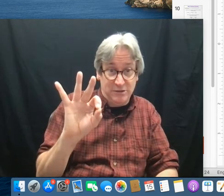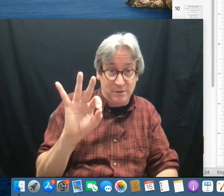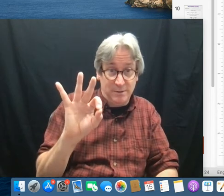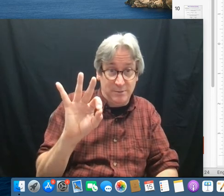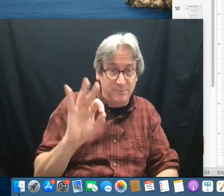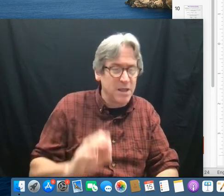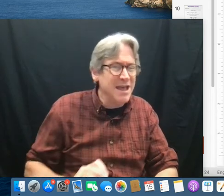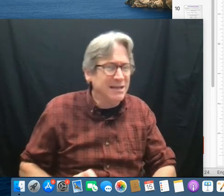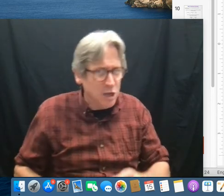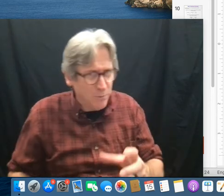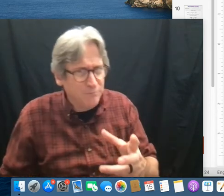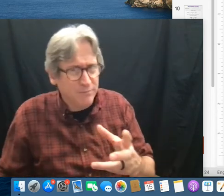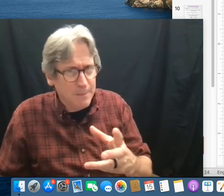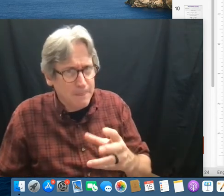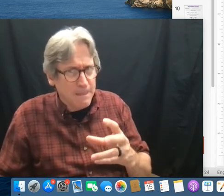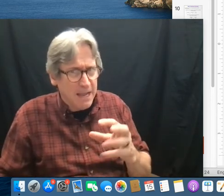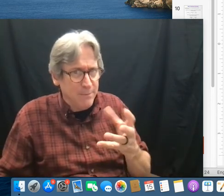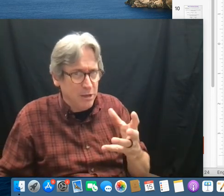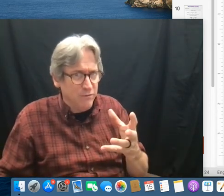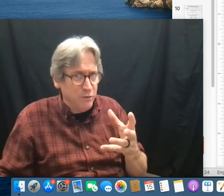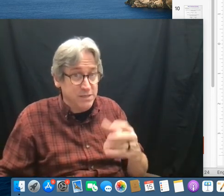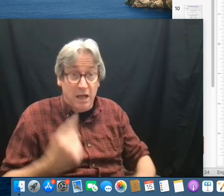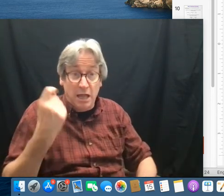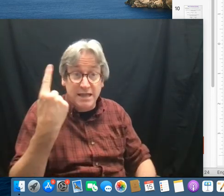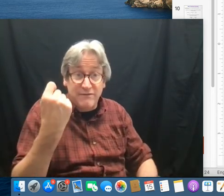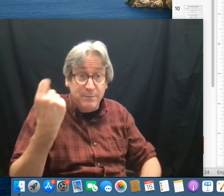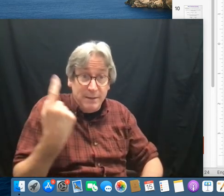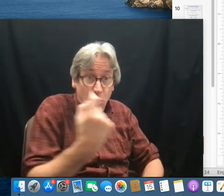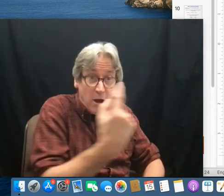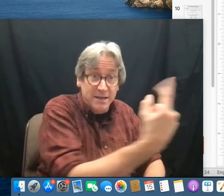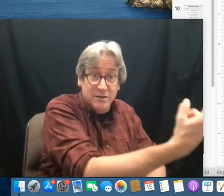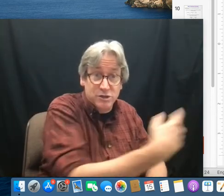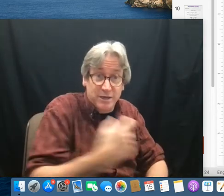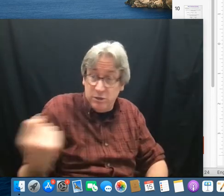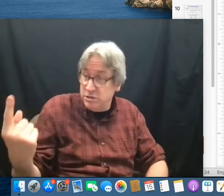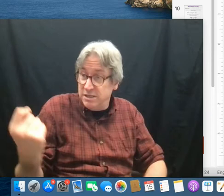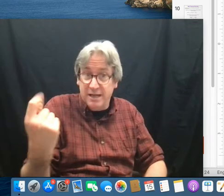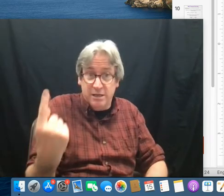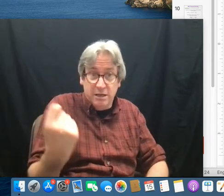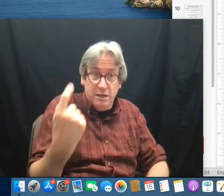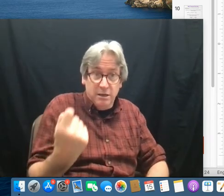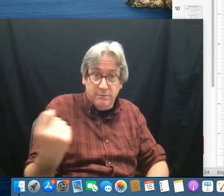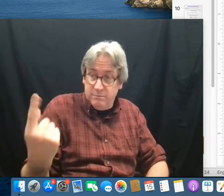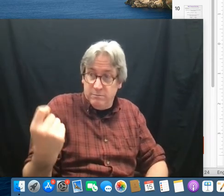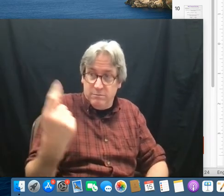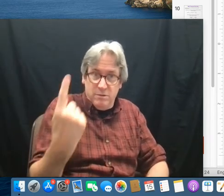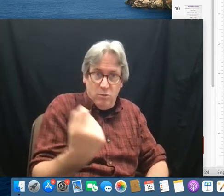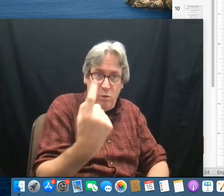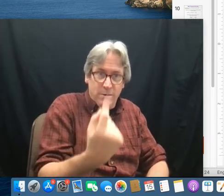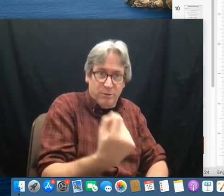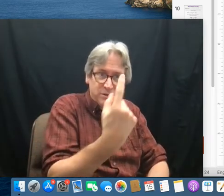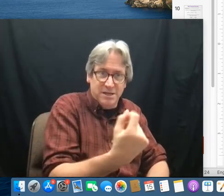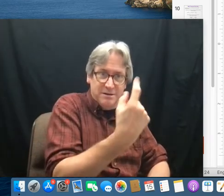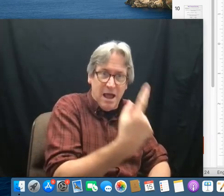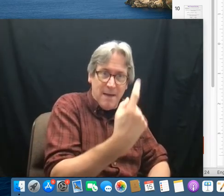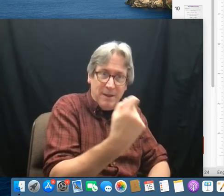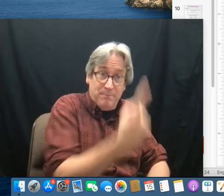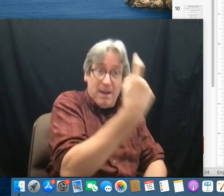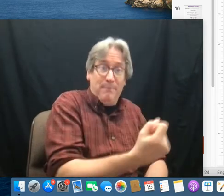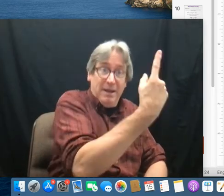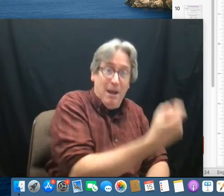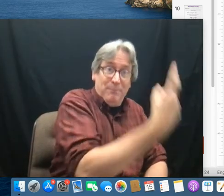people walking down the street. And then past 5, we can't do it that specifically. 6 people walking down the street